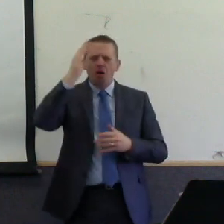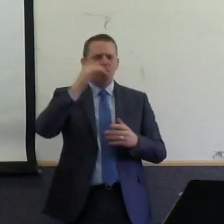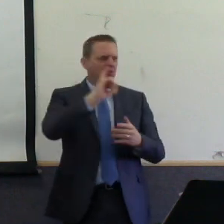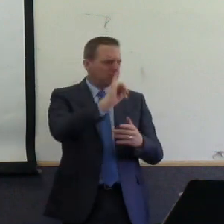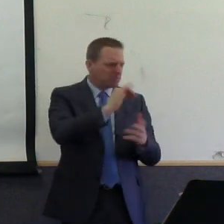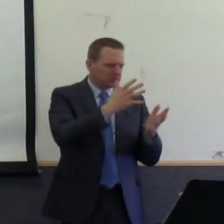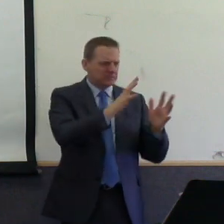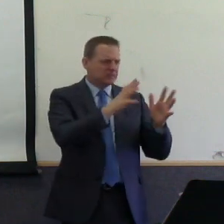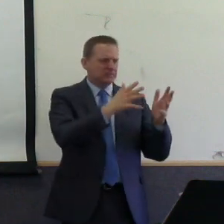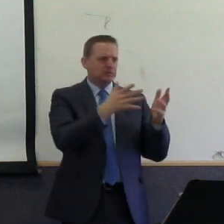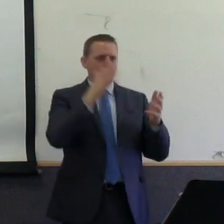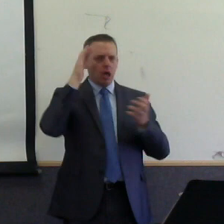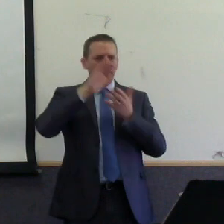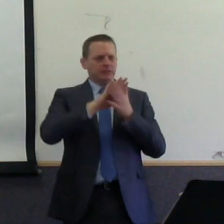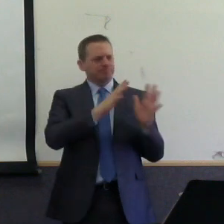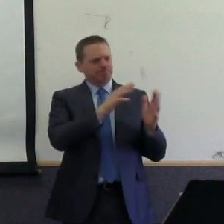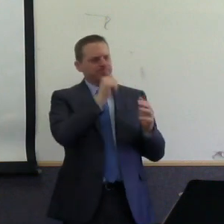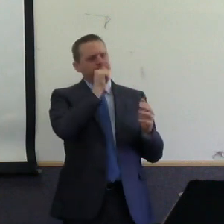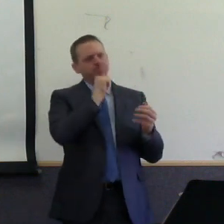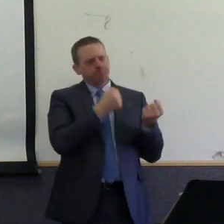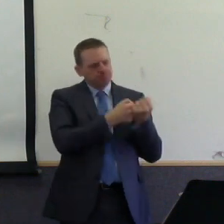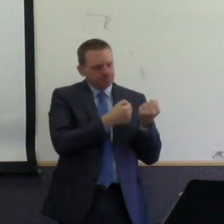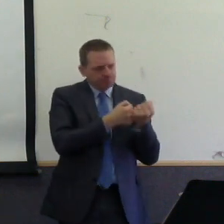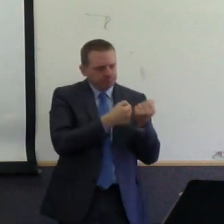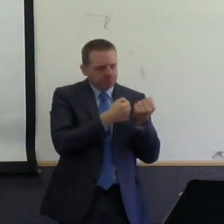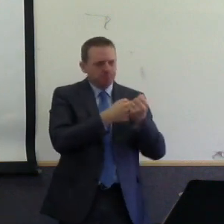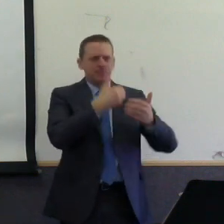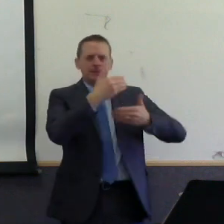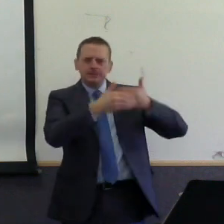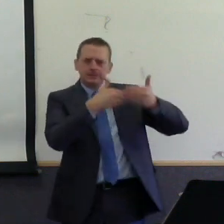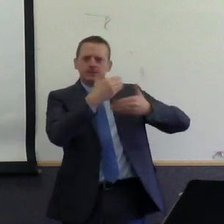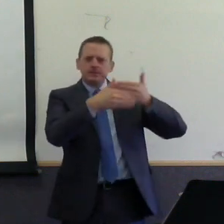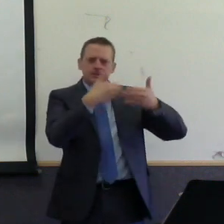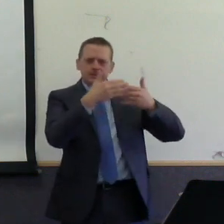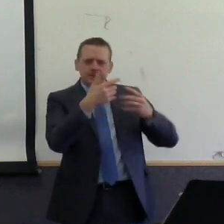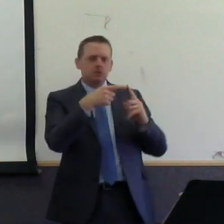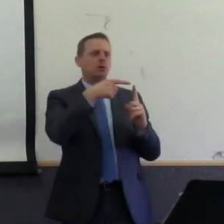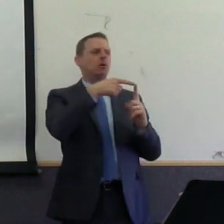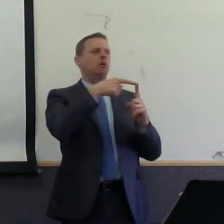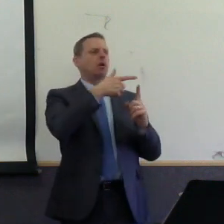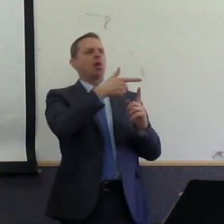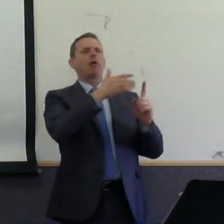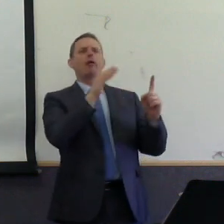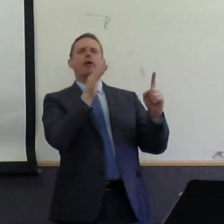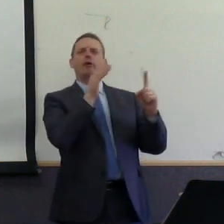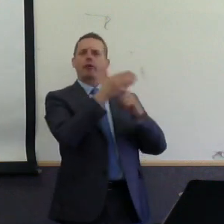And the Sultan was yelling bad, and the husband was a great patriot and a woman. And the